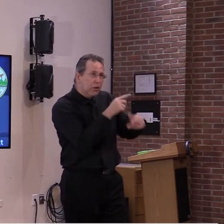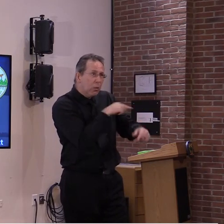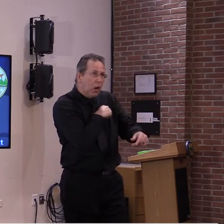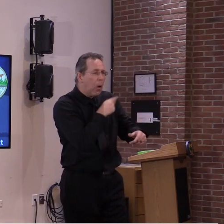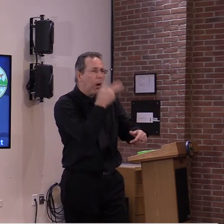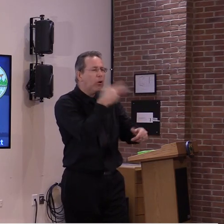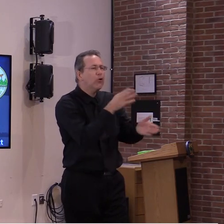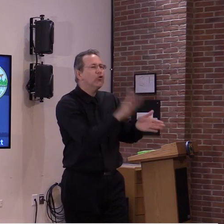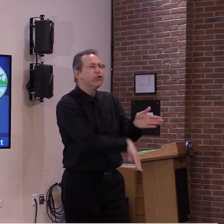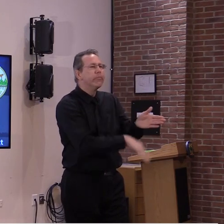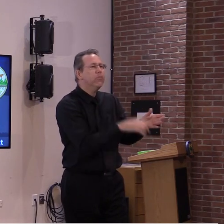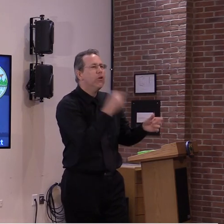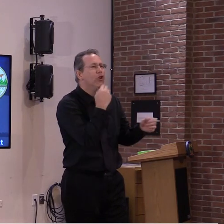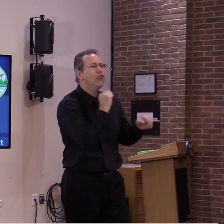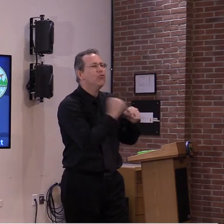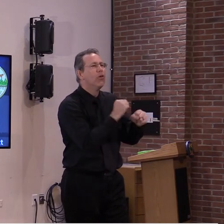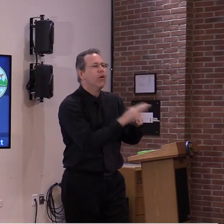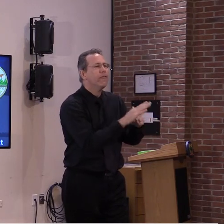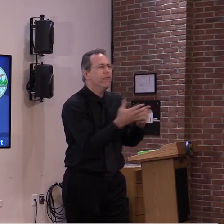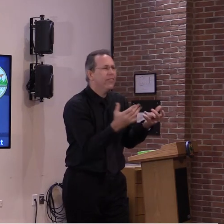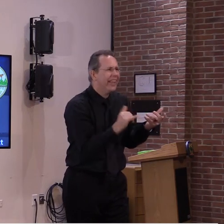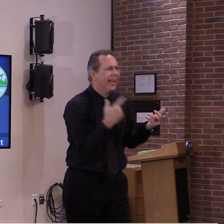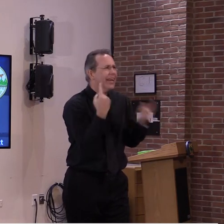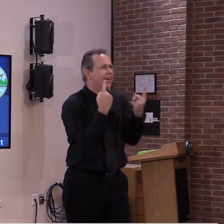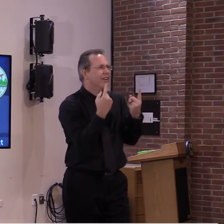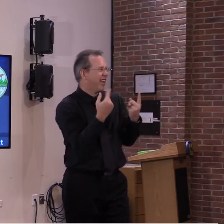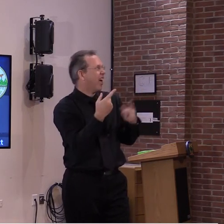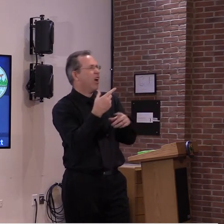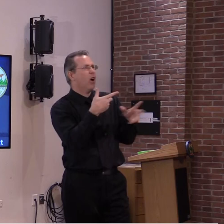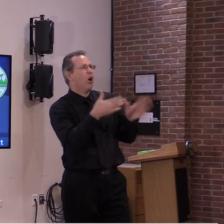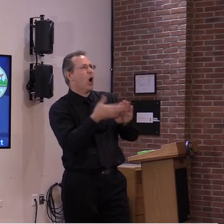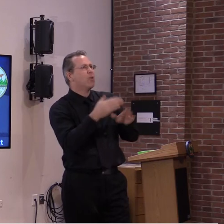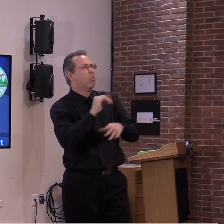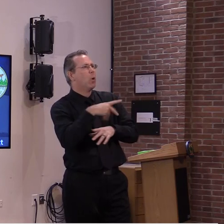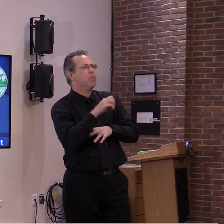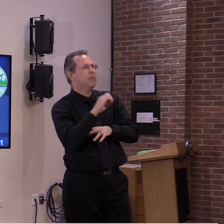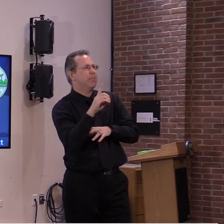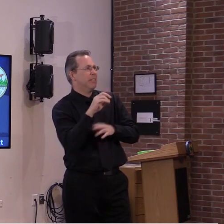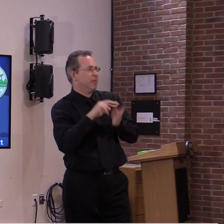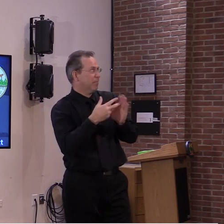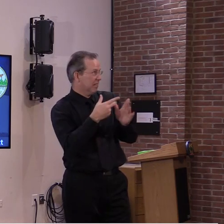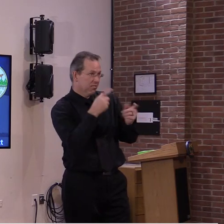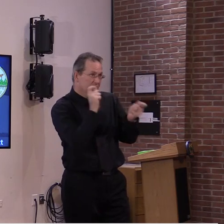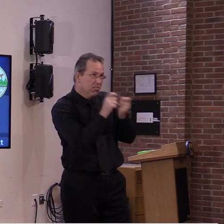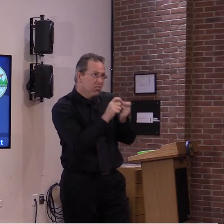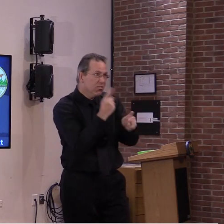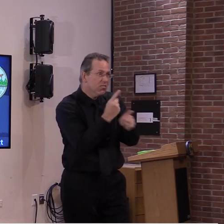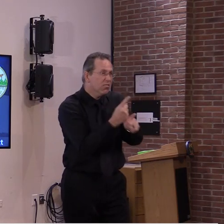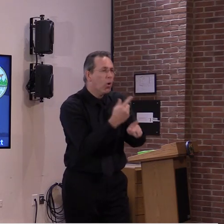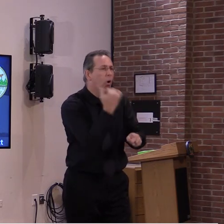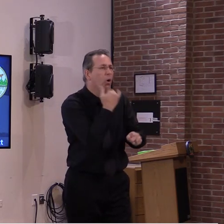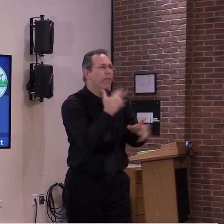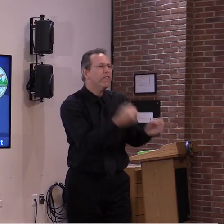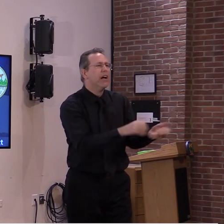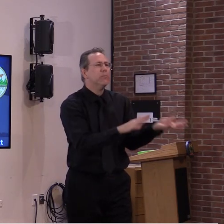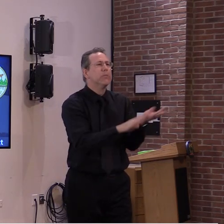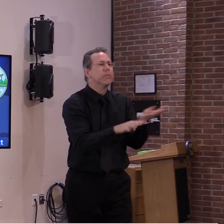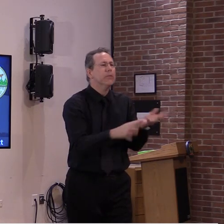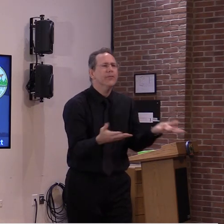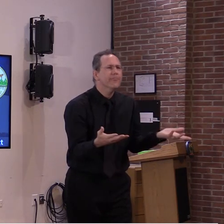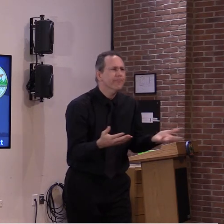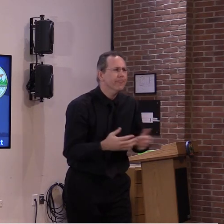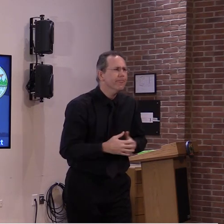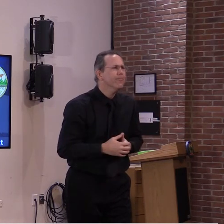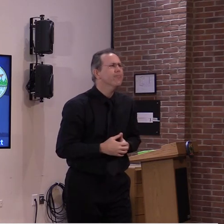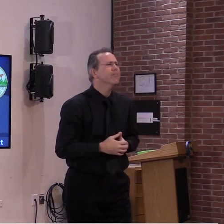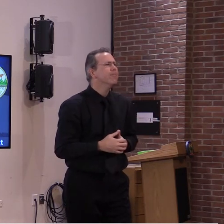because it's at warp speed. Well, that is not true either. Or the research that it's based on is so